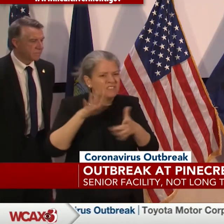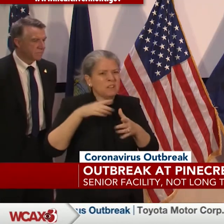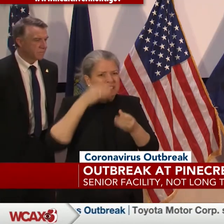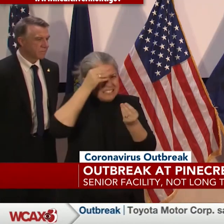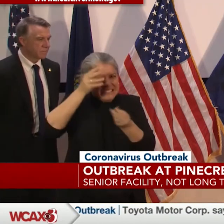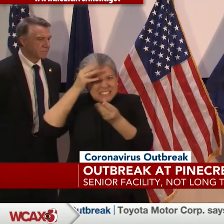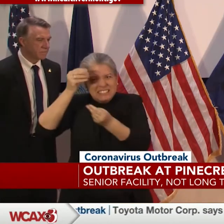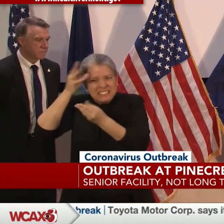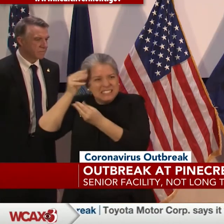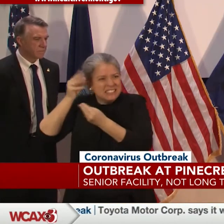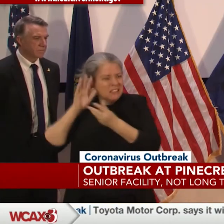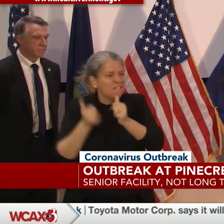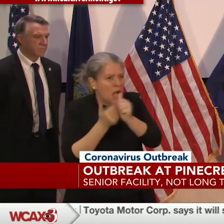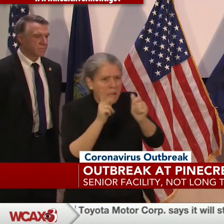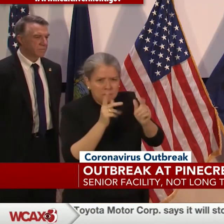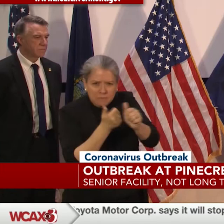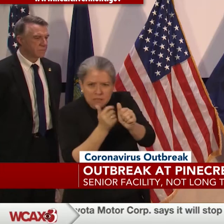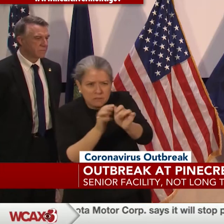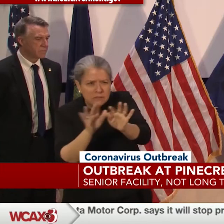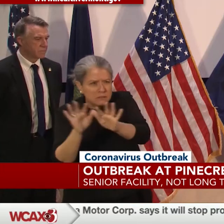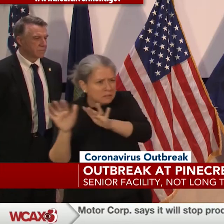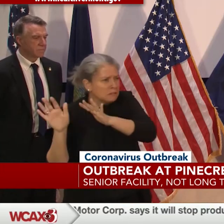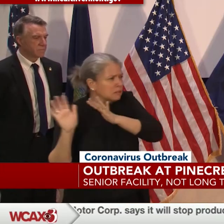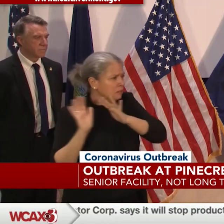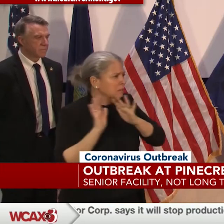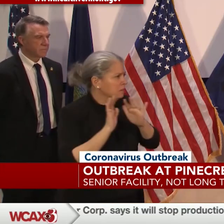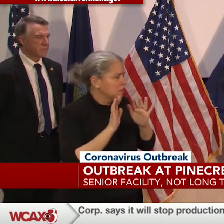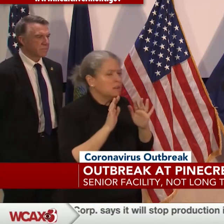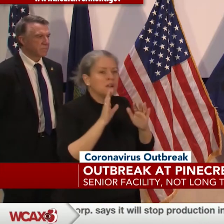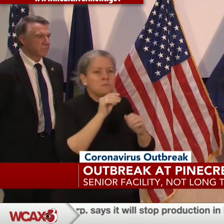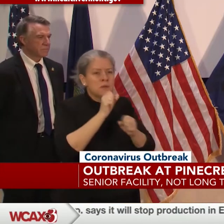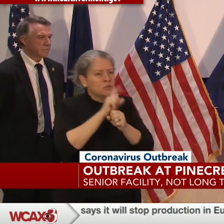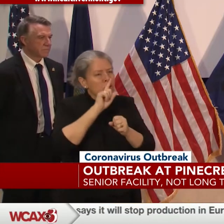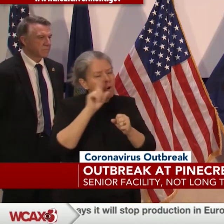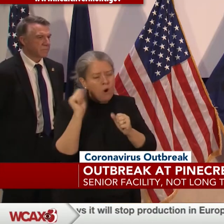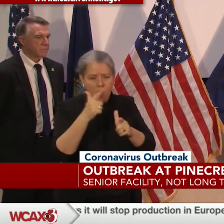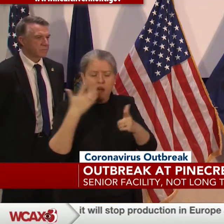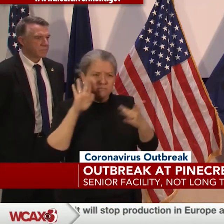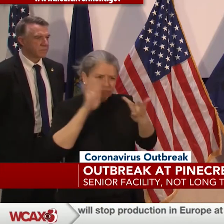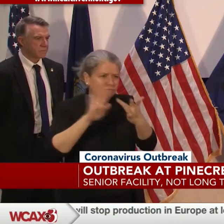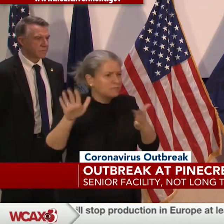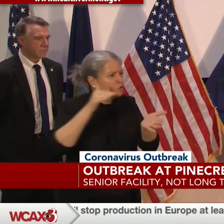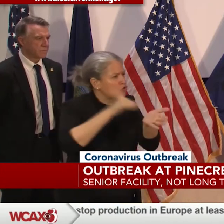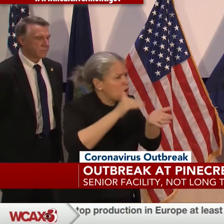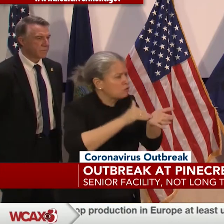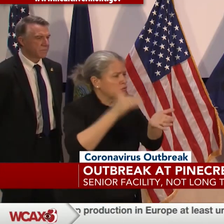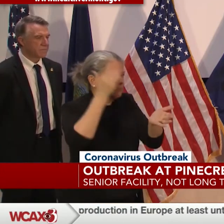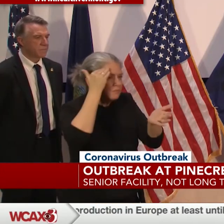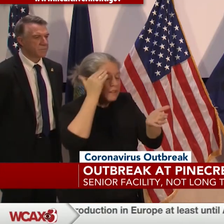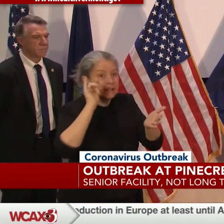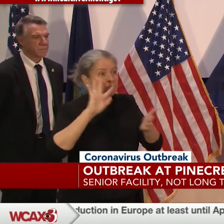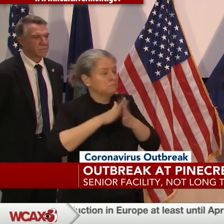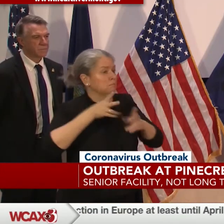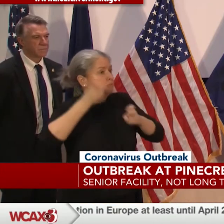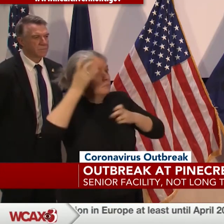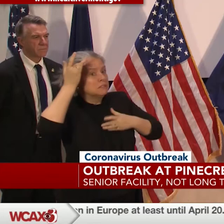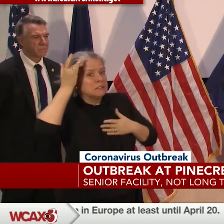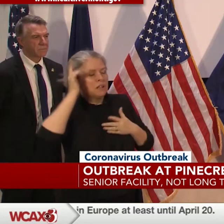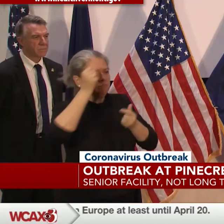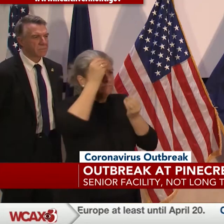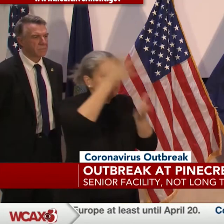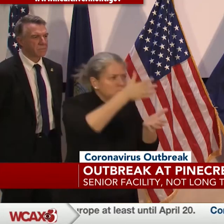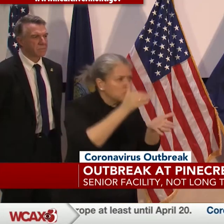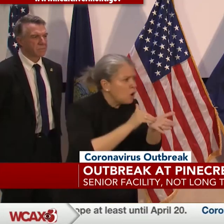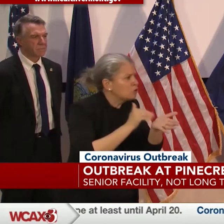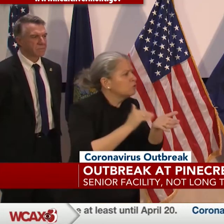appropriate follow-up on them, made sure that they all are connected with their healthcare providers if they become symptomatic,